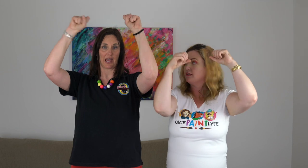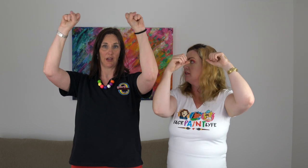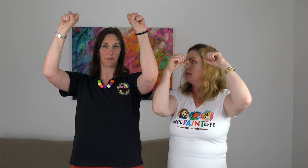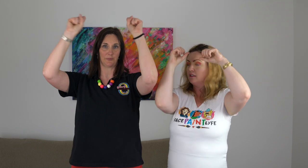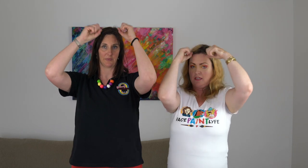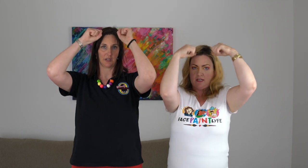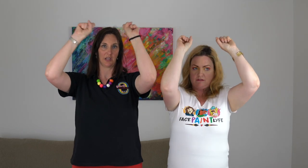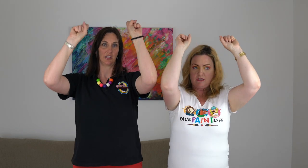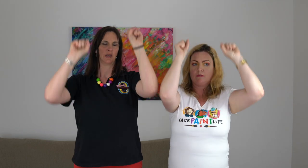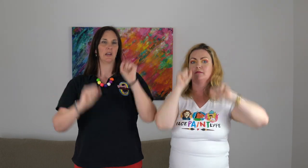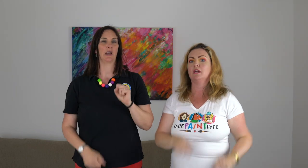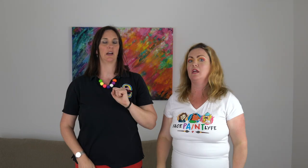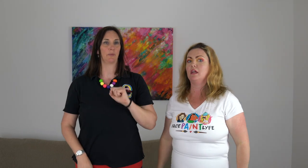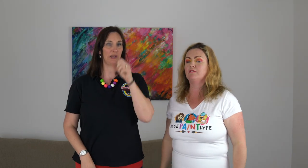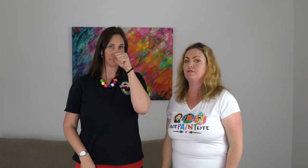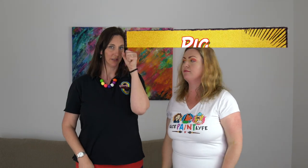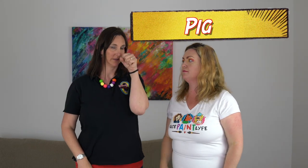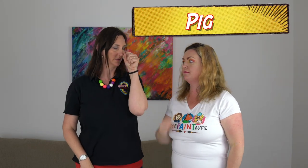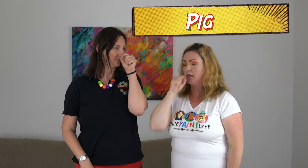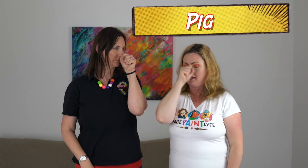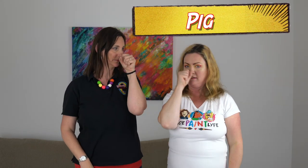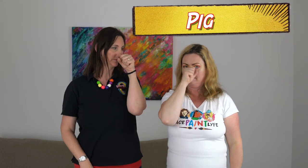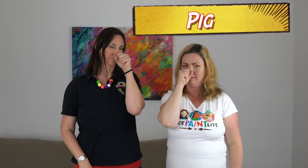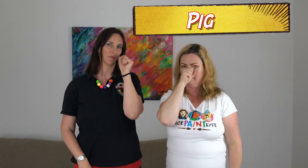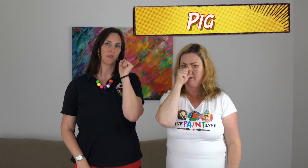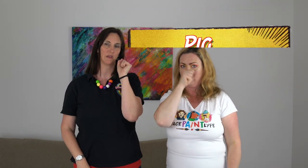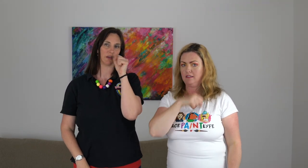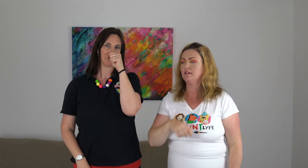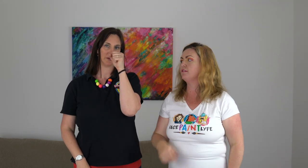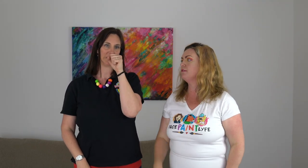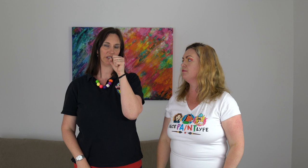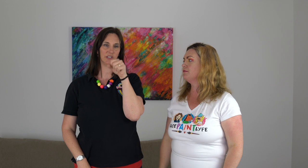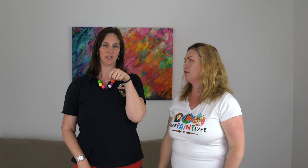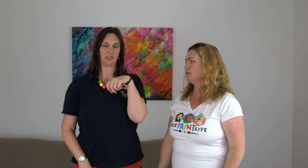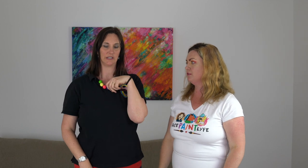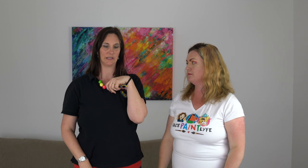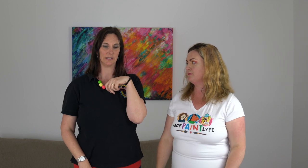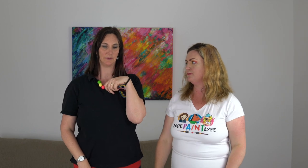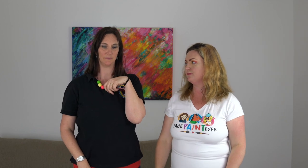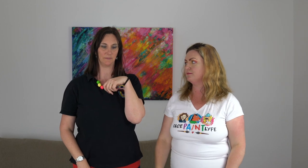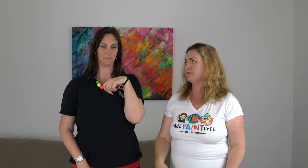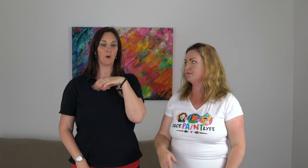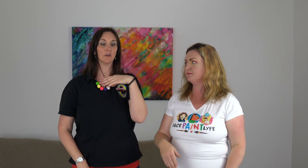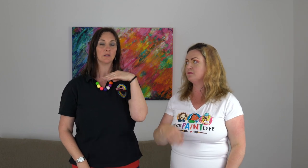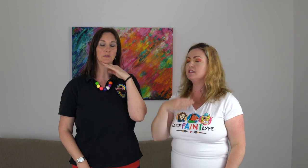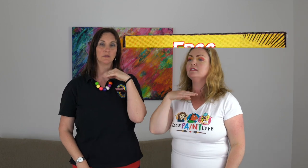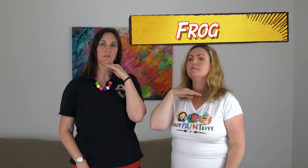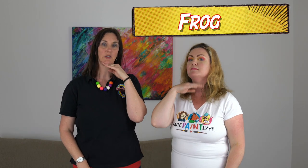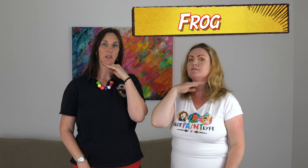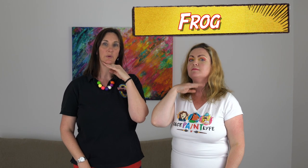cow. Cow, yeah. Pig. Pig. Pig. Frog. Yeah. Which